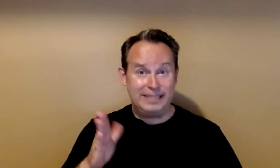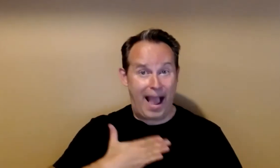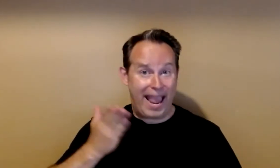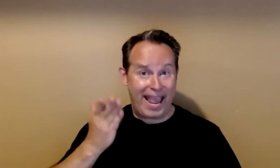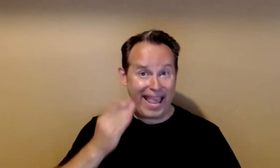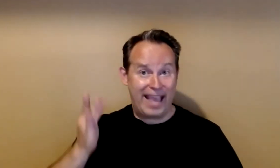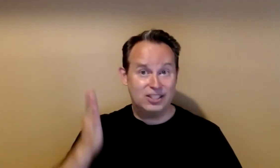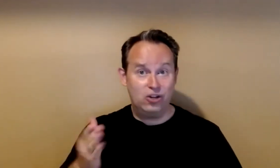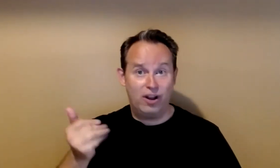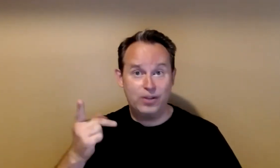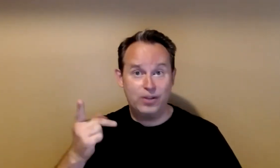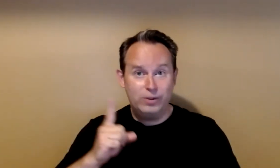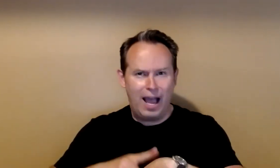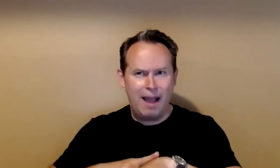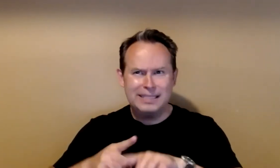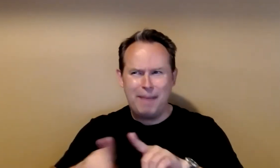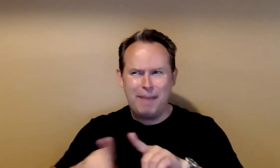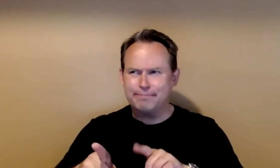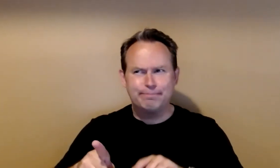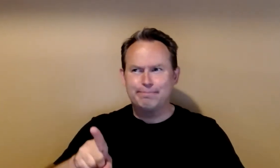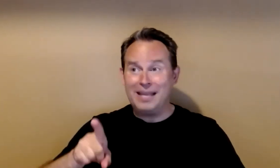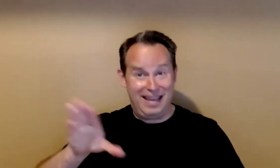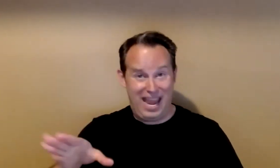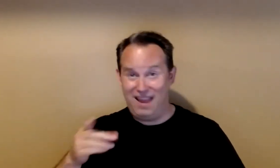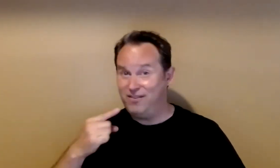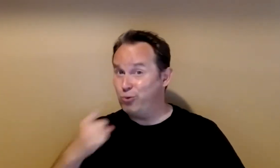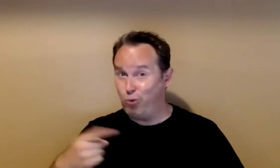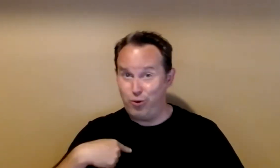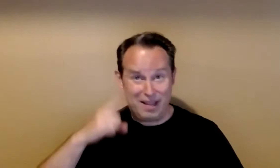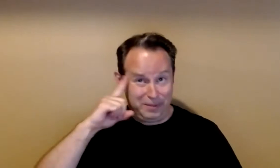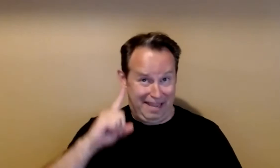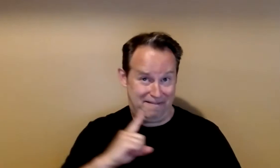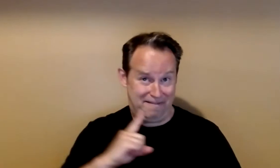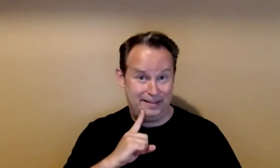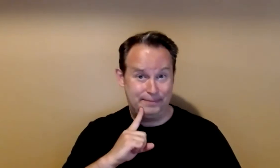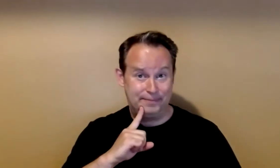I had her as my cashier a couple of times, but never told her that I was deaf.